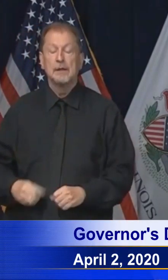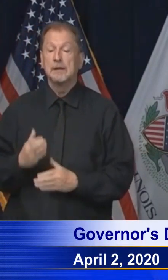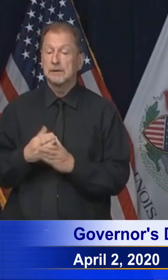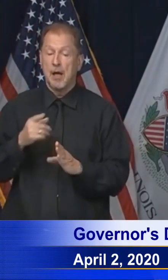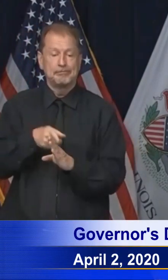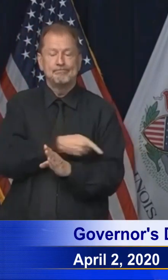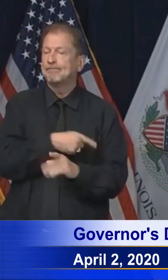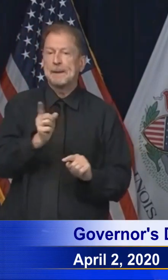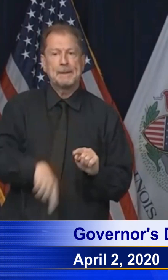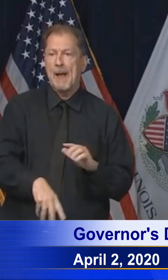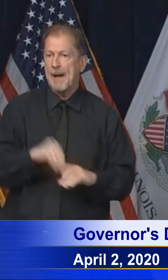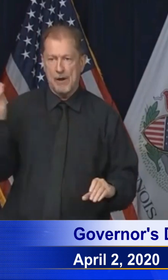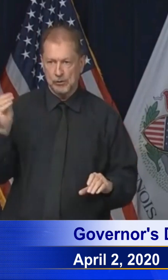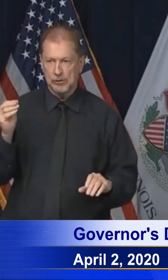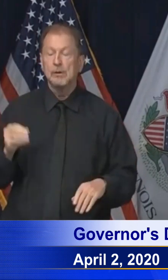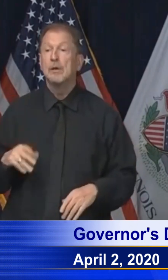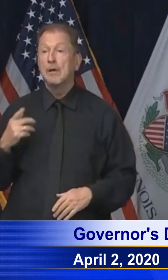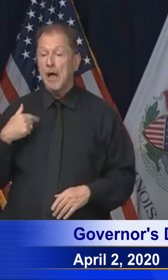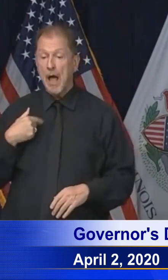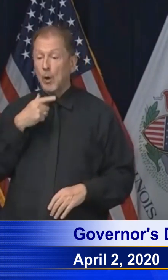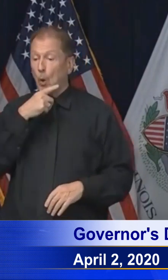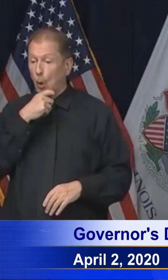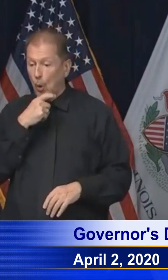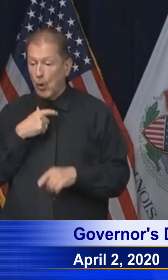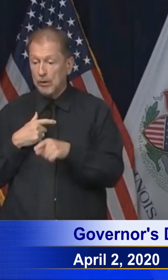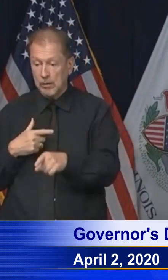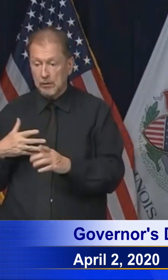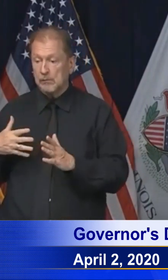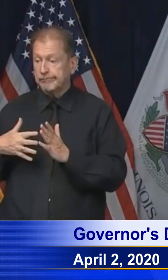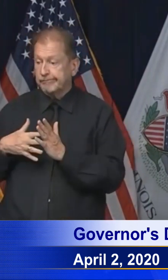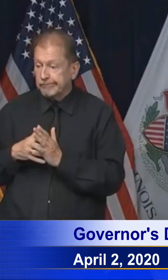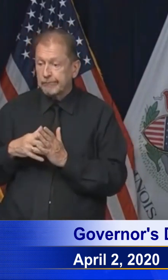vulnerable populations and trying to let them go. For example,